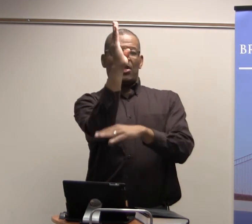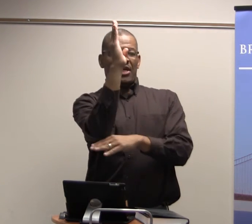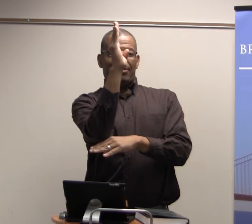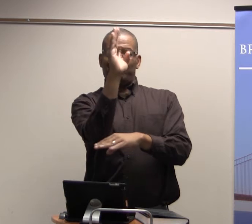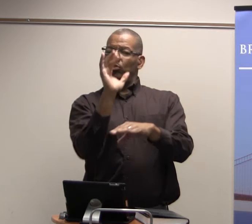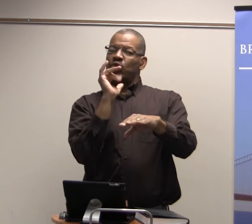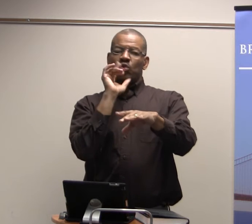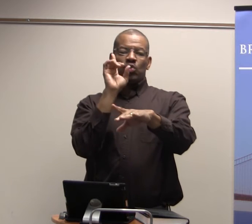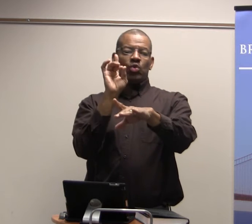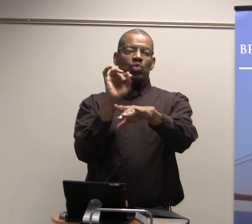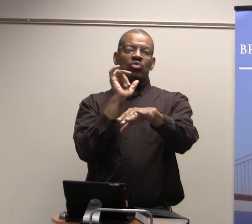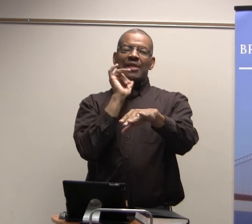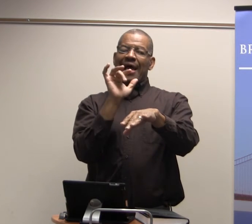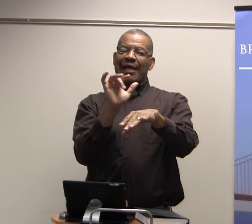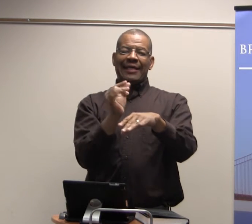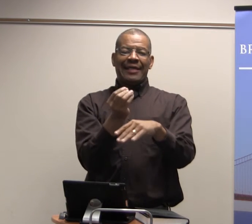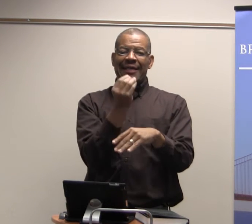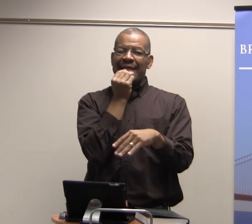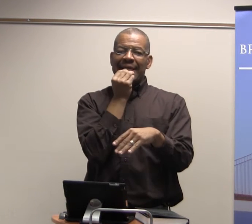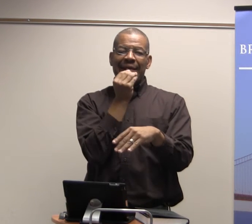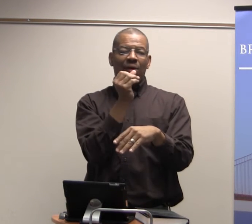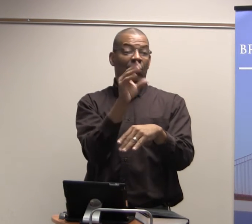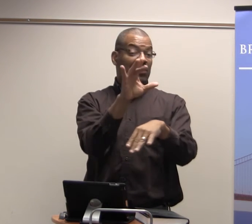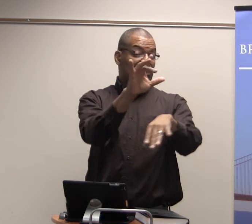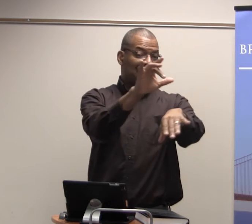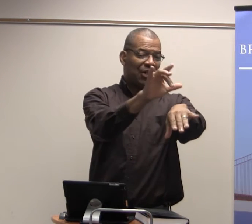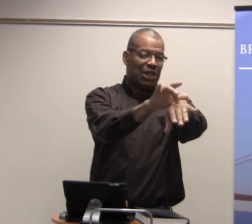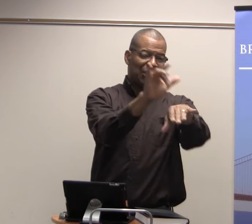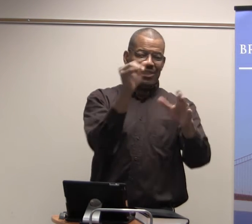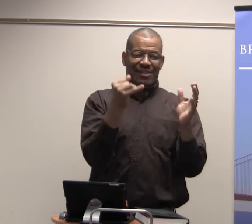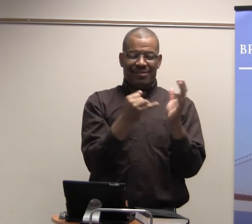tree do not eat or touch it.